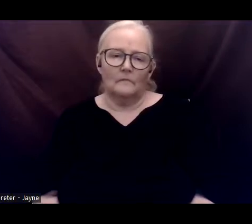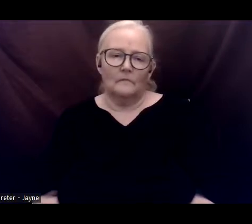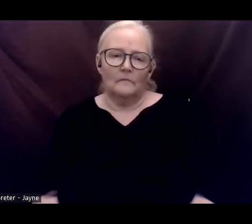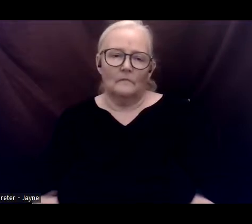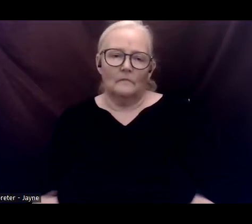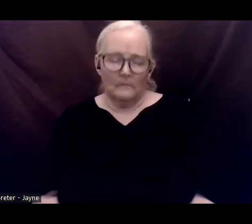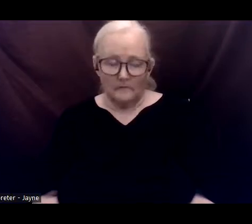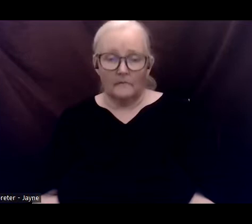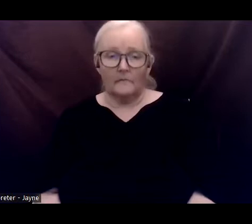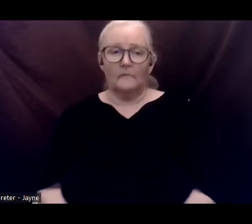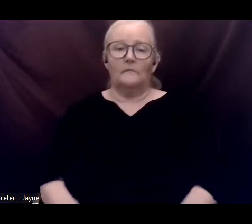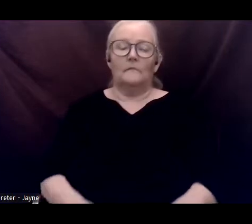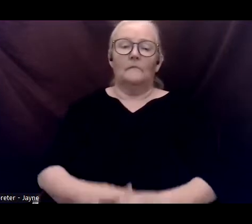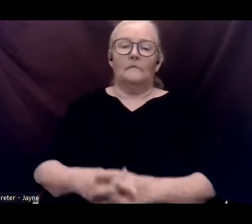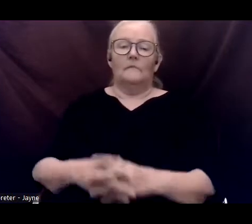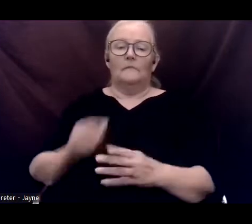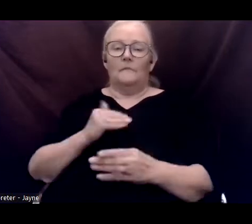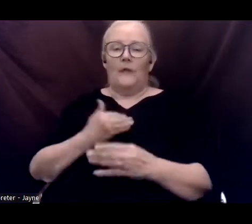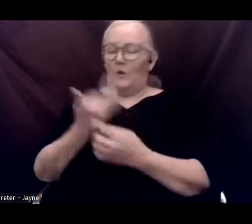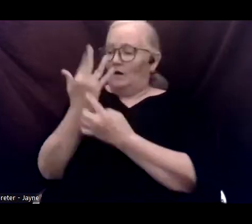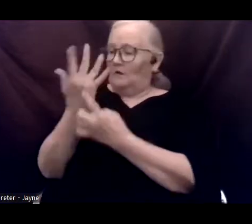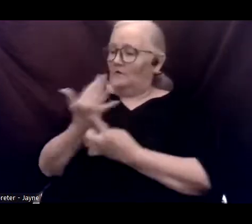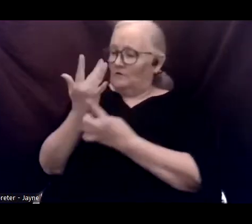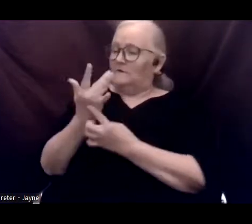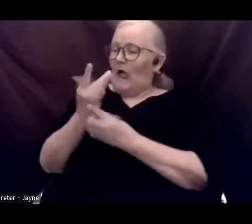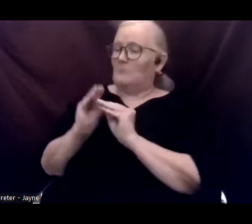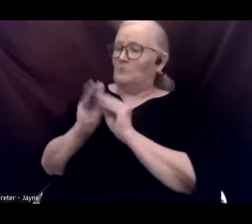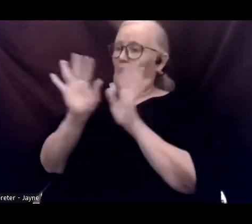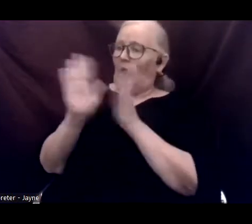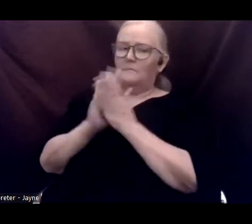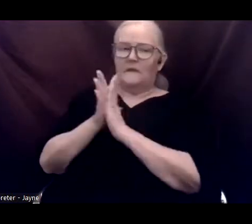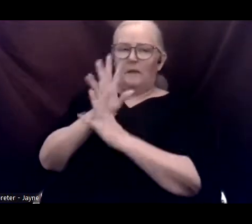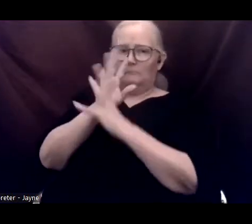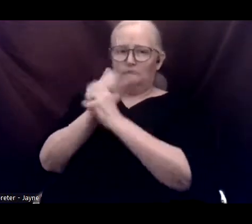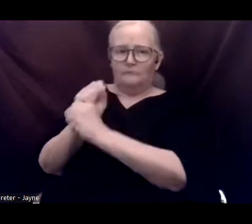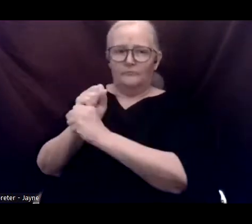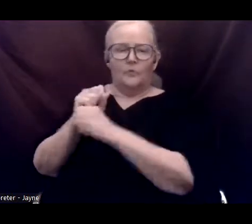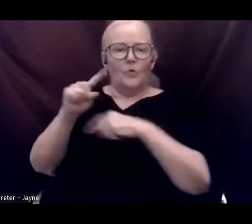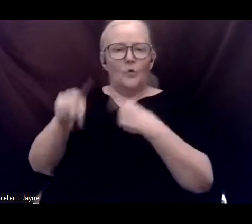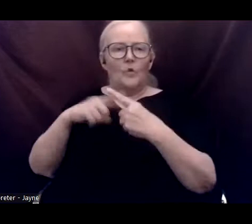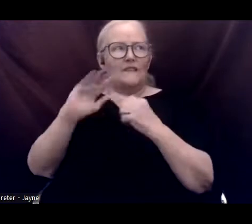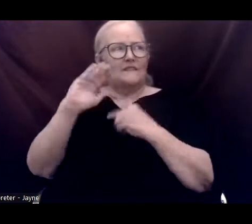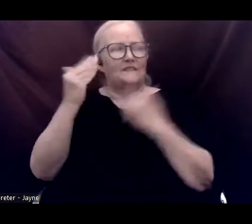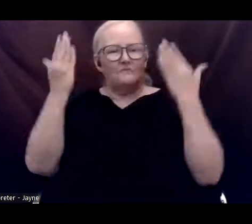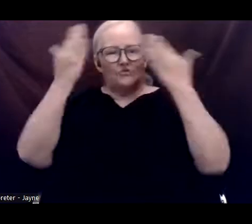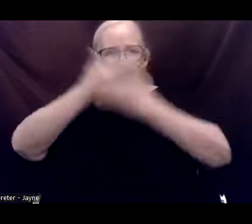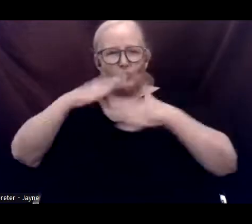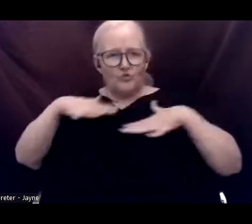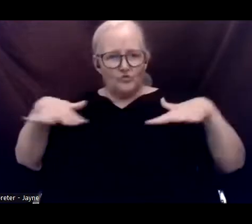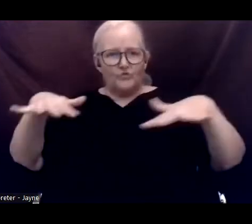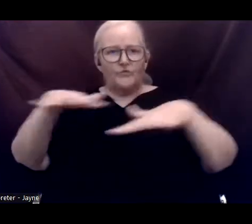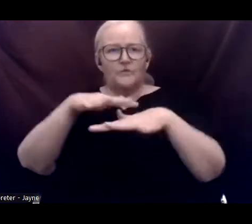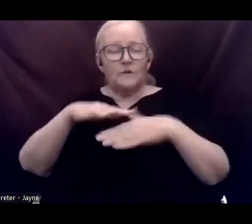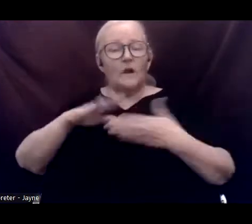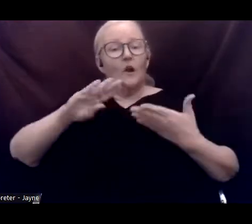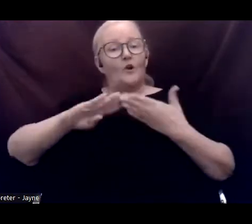May the light of our flaming chalice be a beacon when things seem dark. May the bonds of